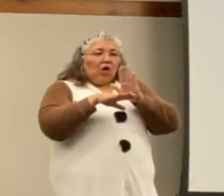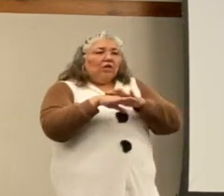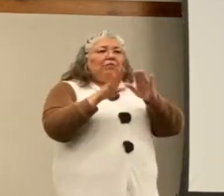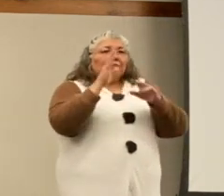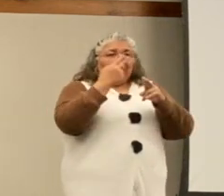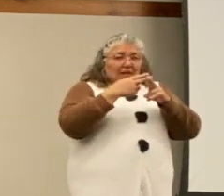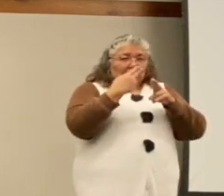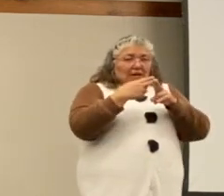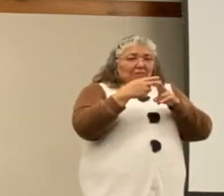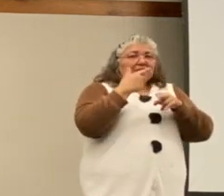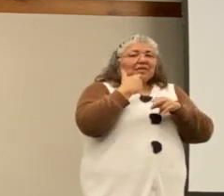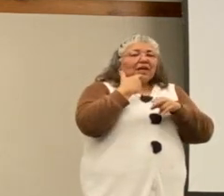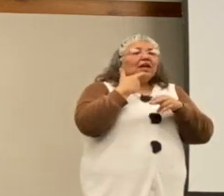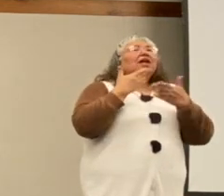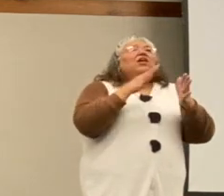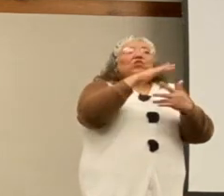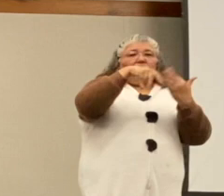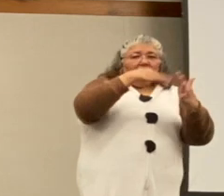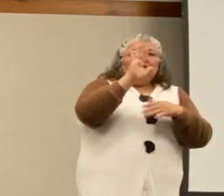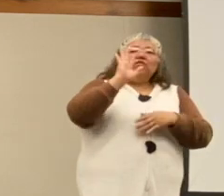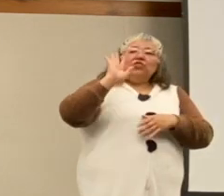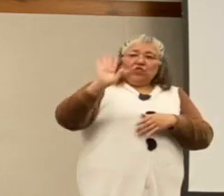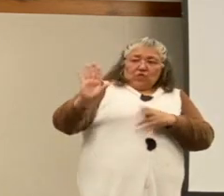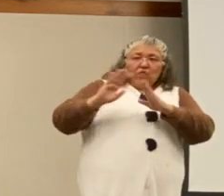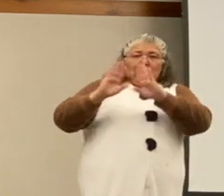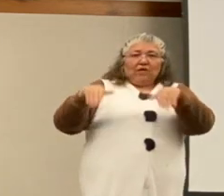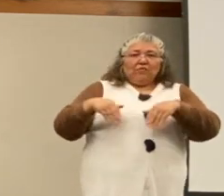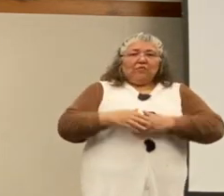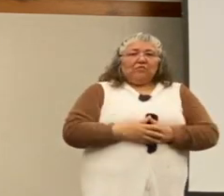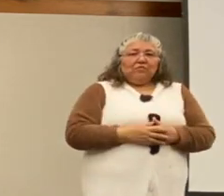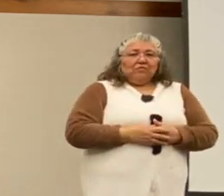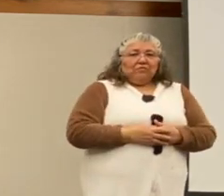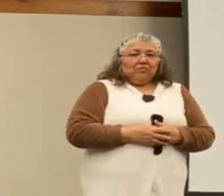and said, let's go hang out at your place.